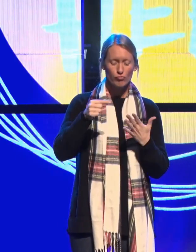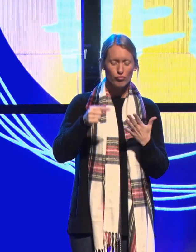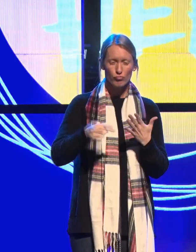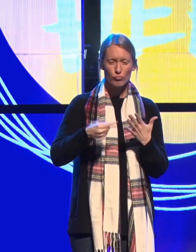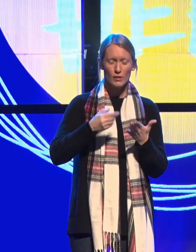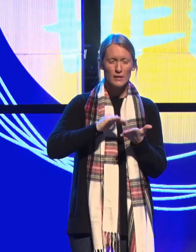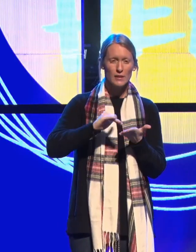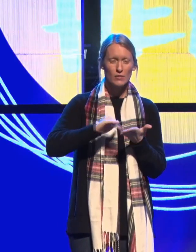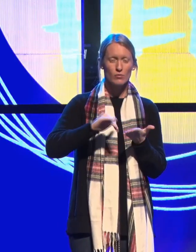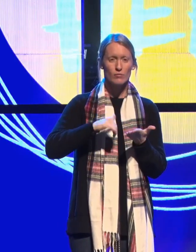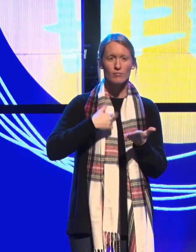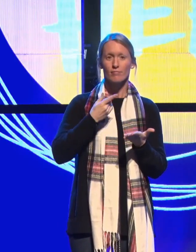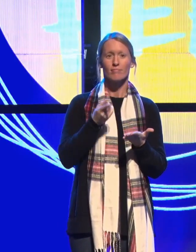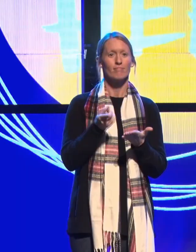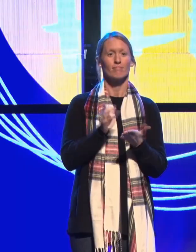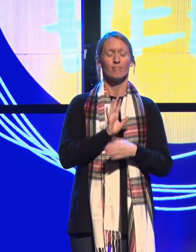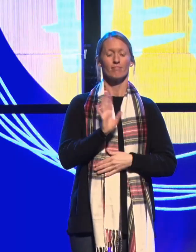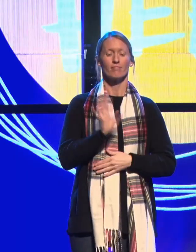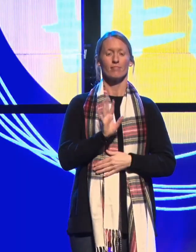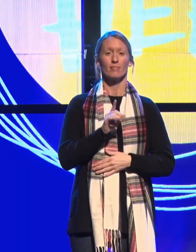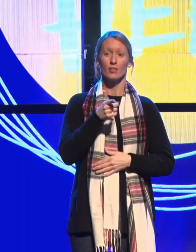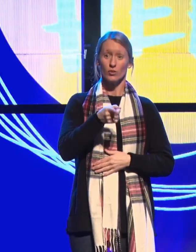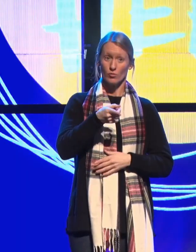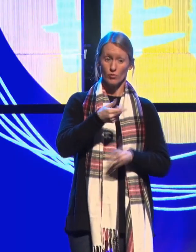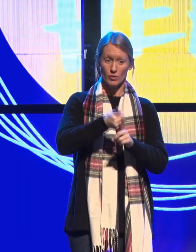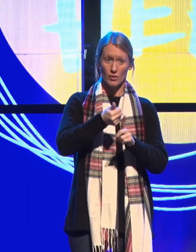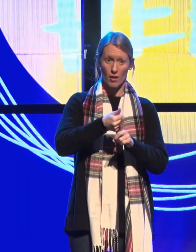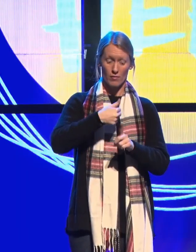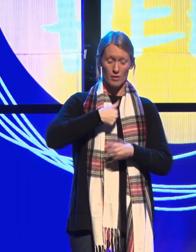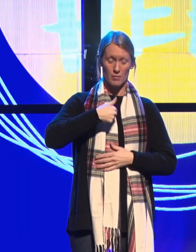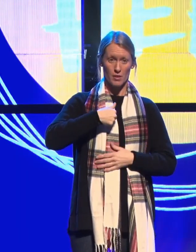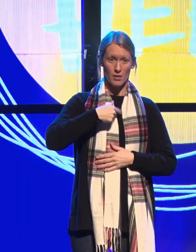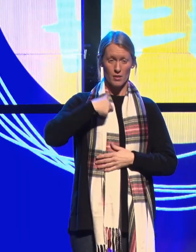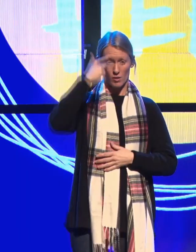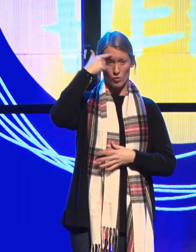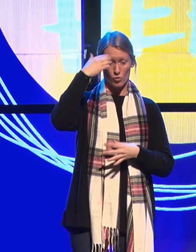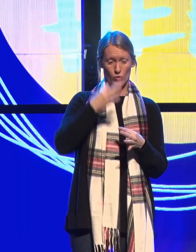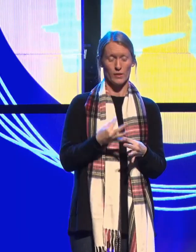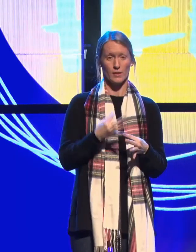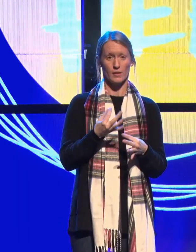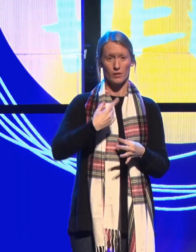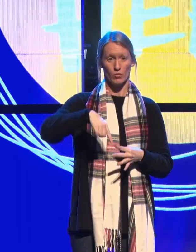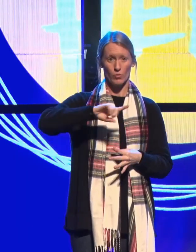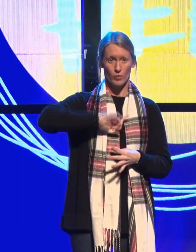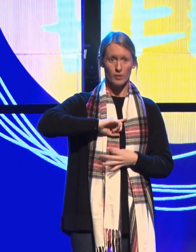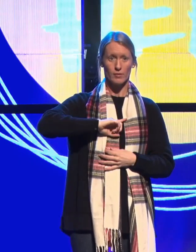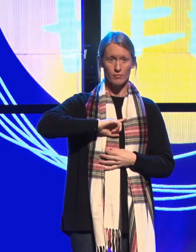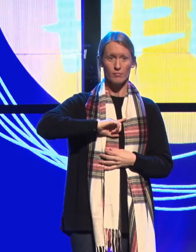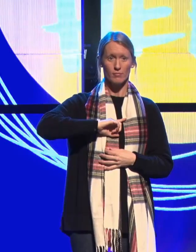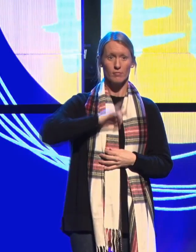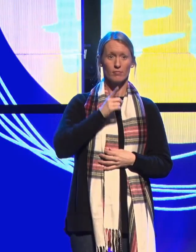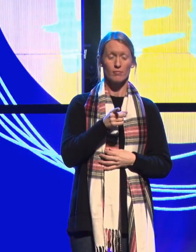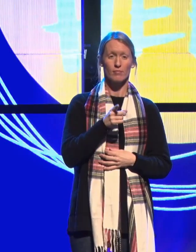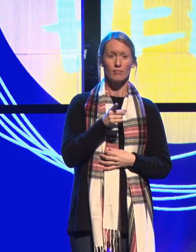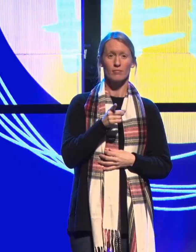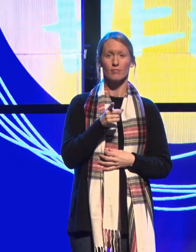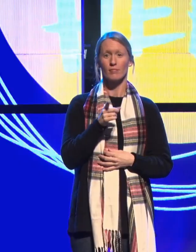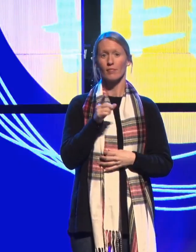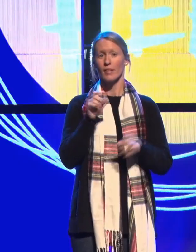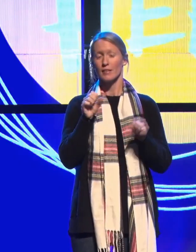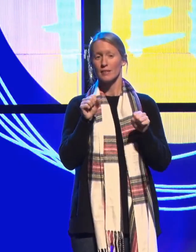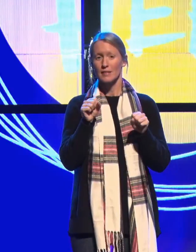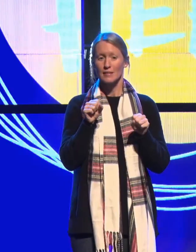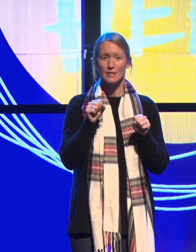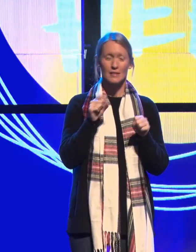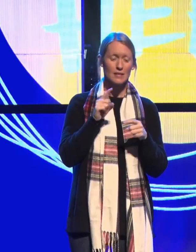you, but it's you. It's me. It's the choices we make. It's our inability to say no when we really want to